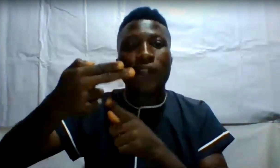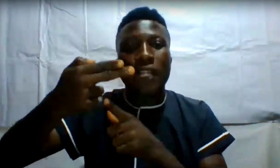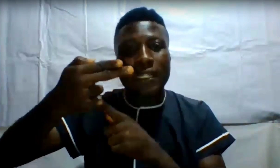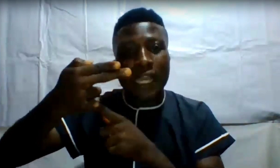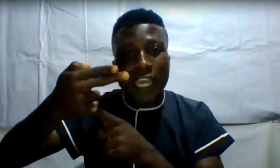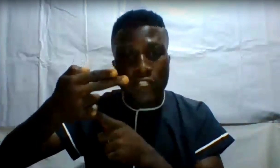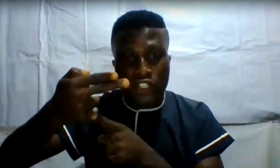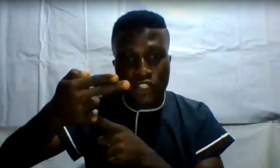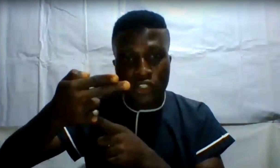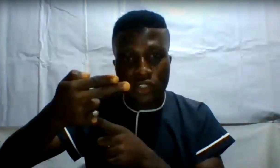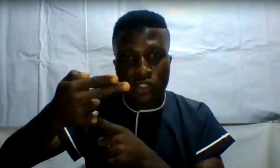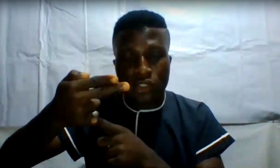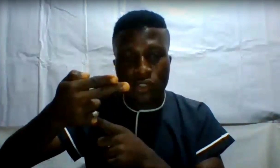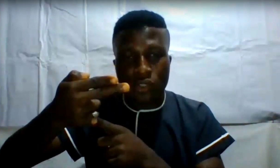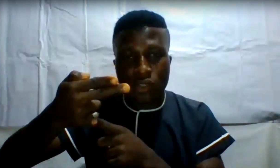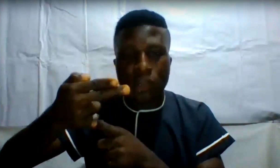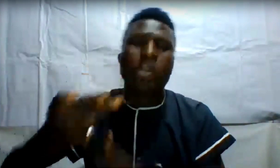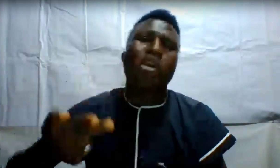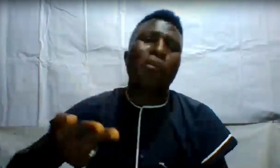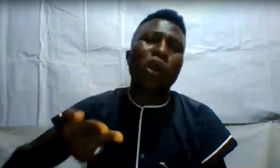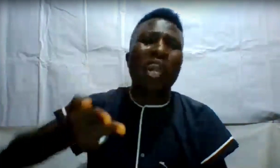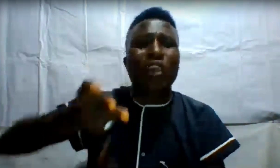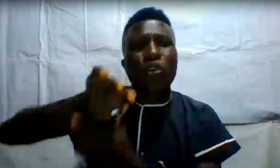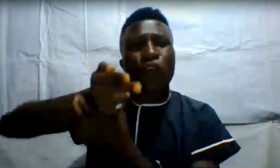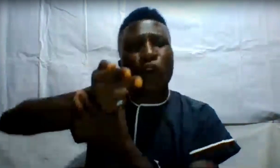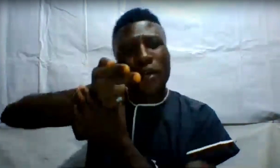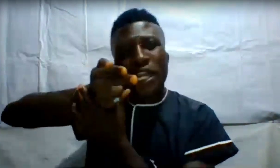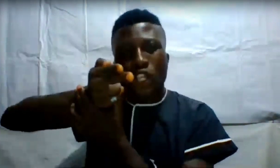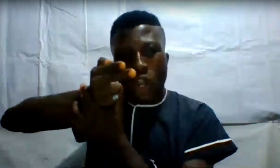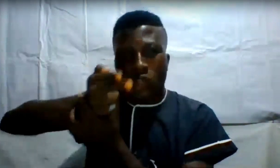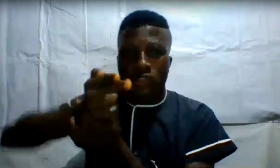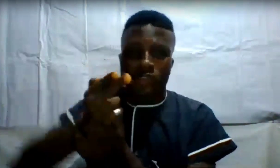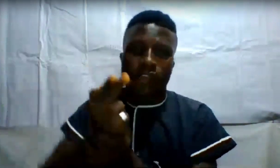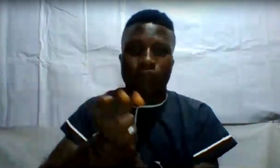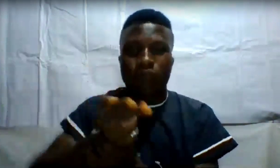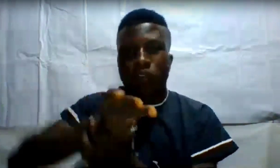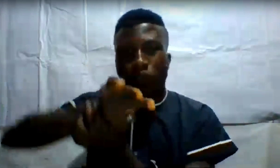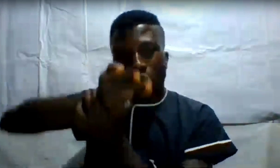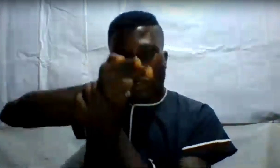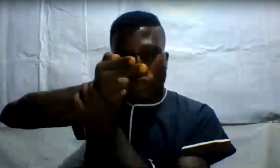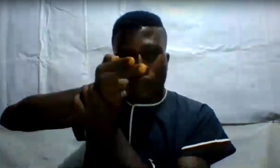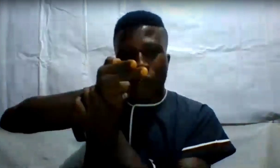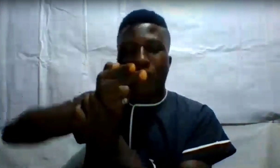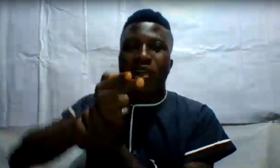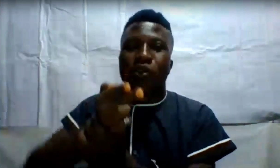H. More like you're forming a gun. Those of us who are familiar with what I'm doing right now.